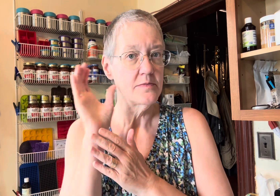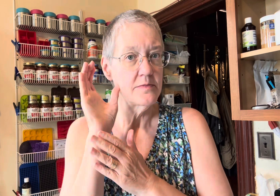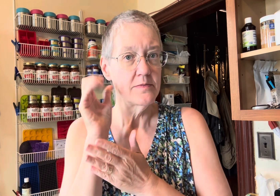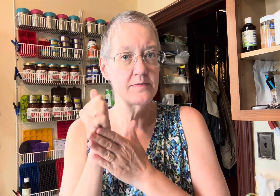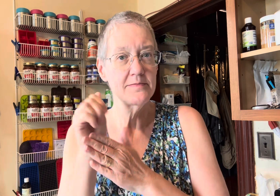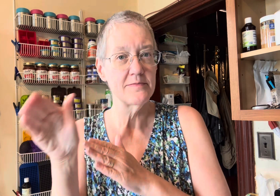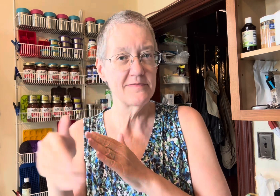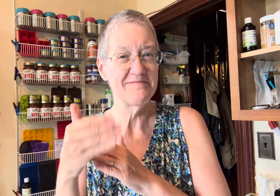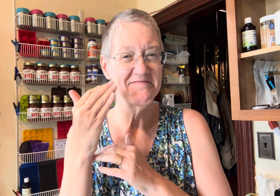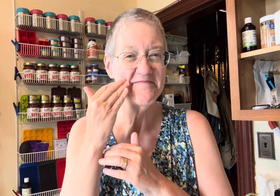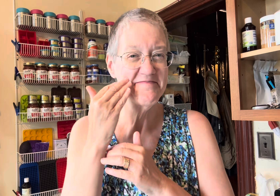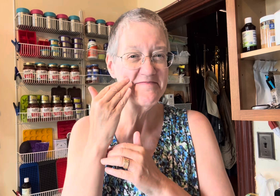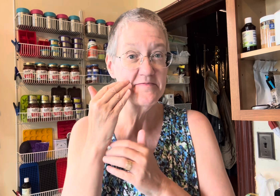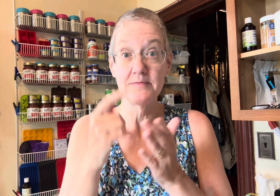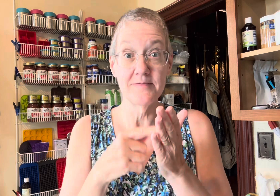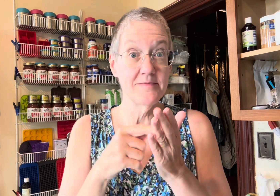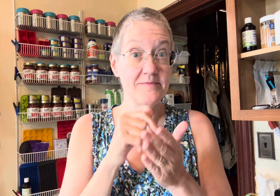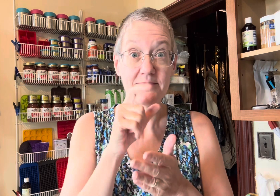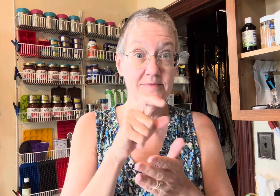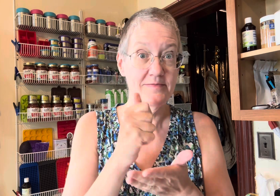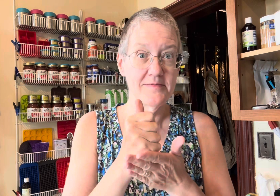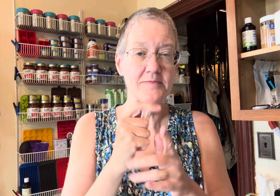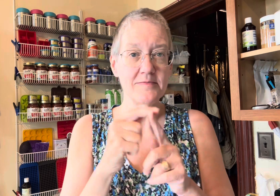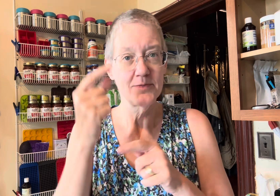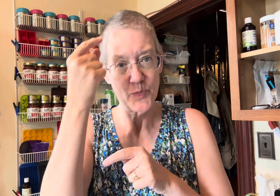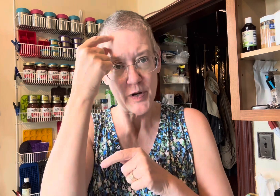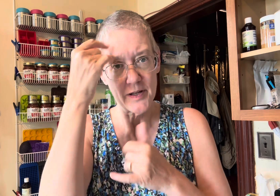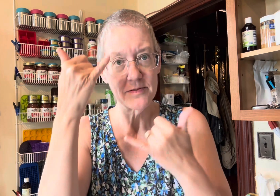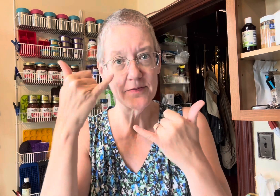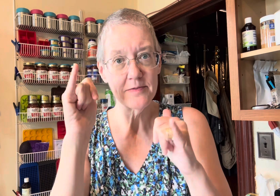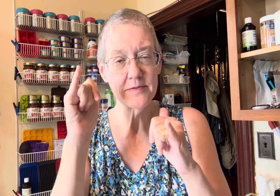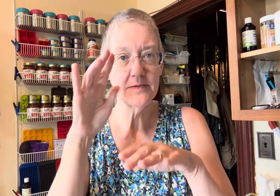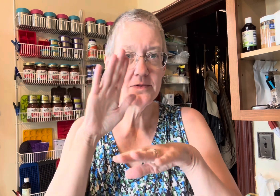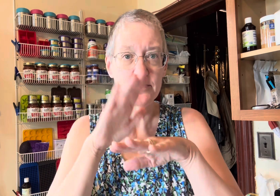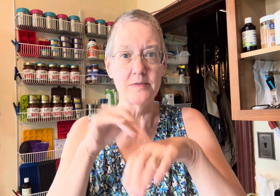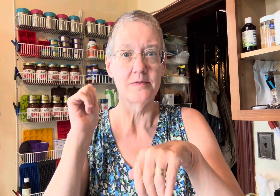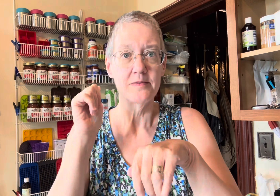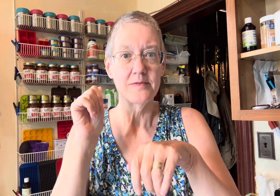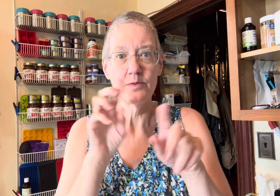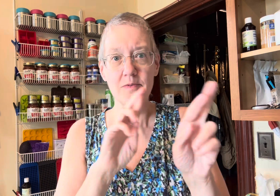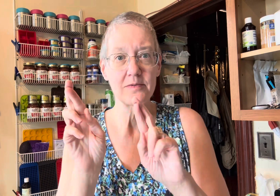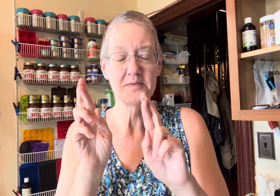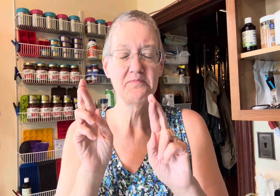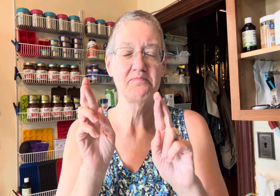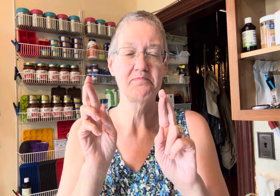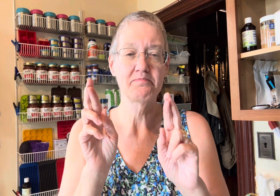Dale overnight and help him. And even when he didn't need help, my brain was on high alert.